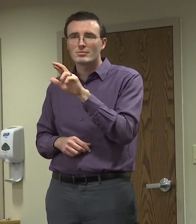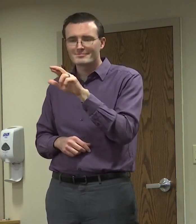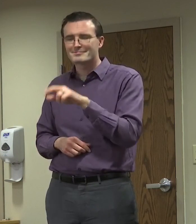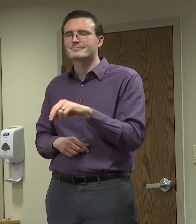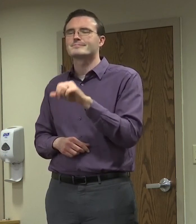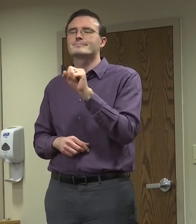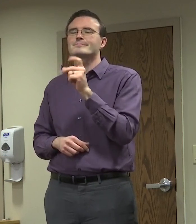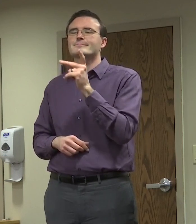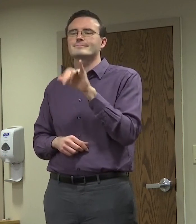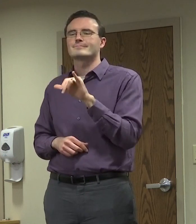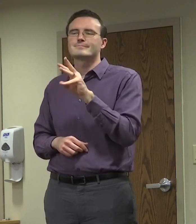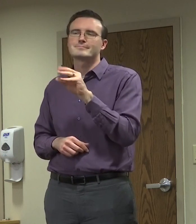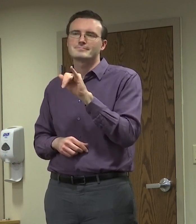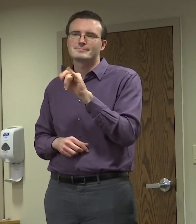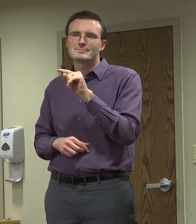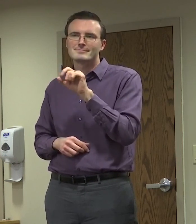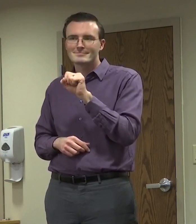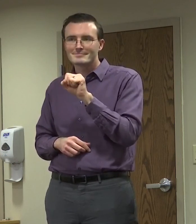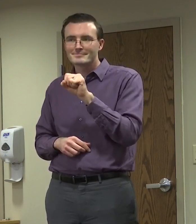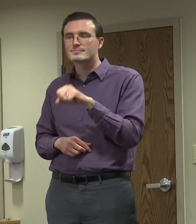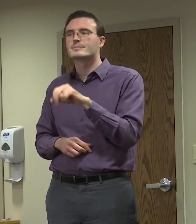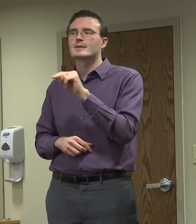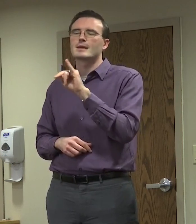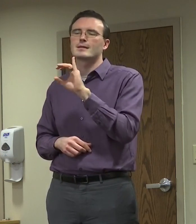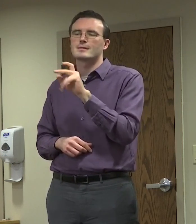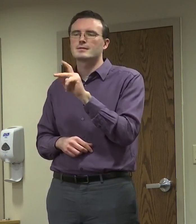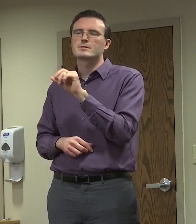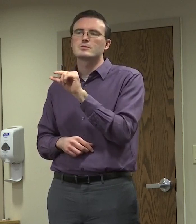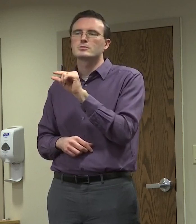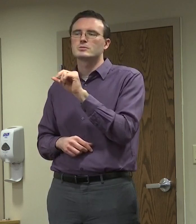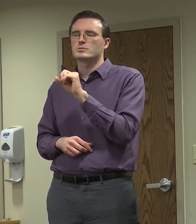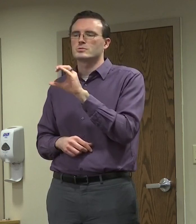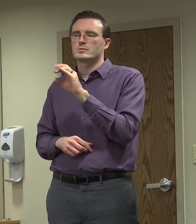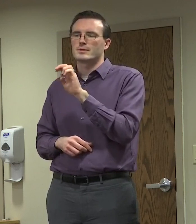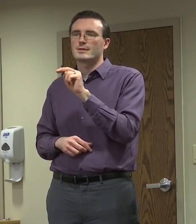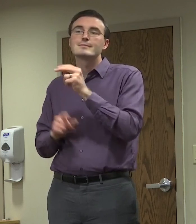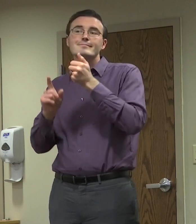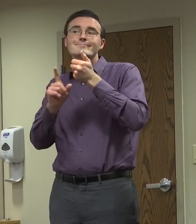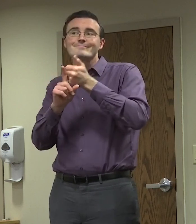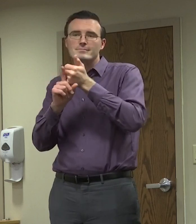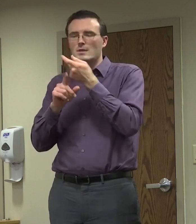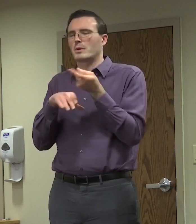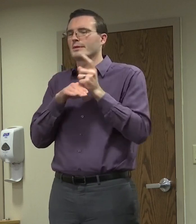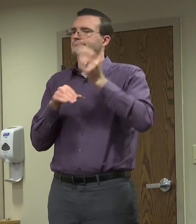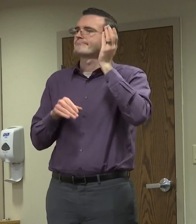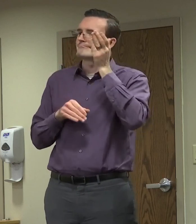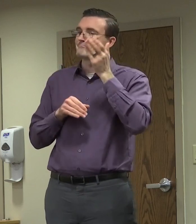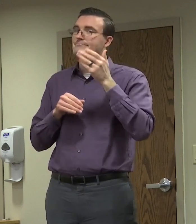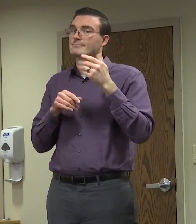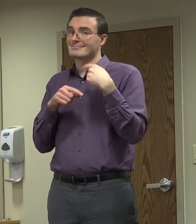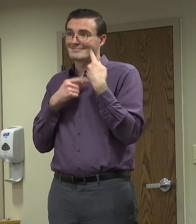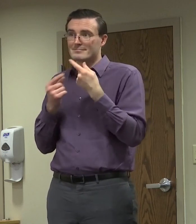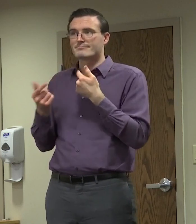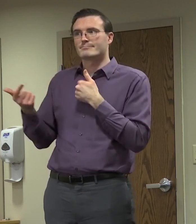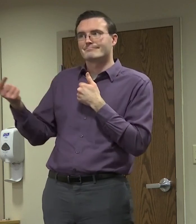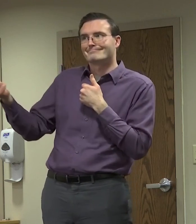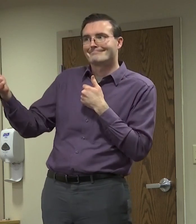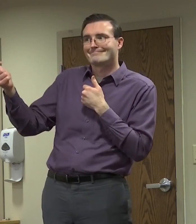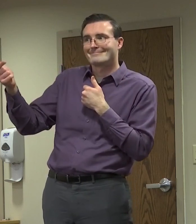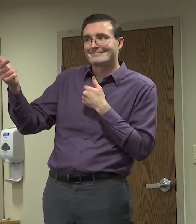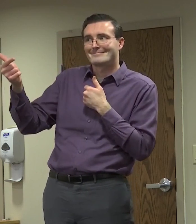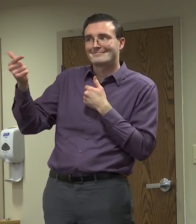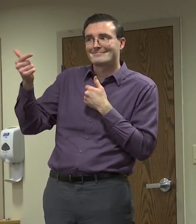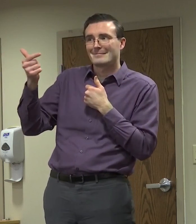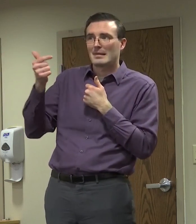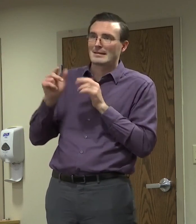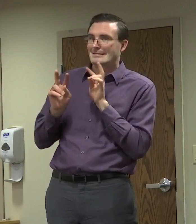Green. So we appreciate for them stepping up and telling a little bit about their story. They've been waiting patiently for it to be the essential workers that have been out